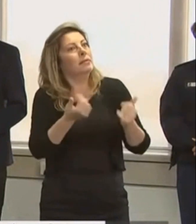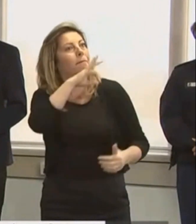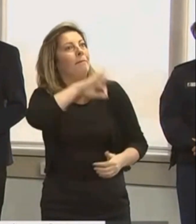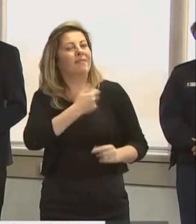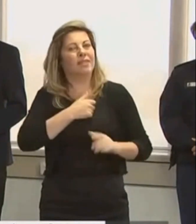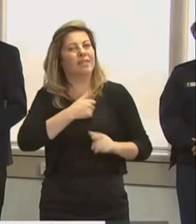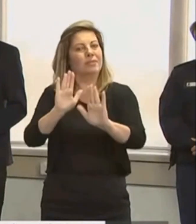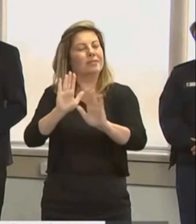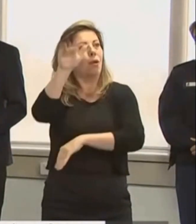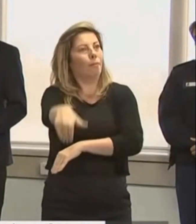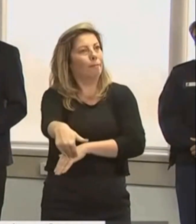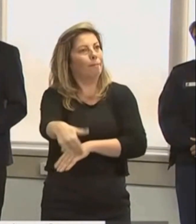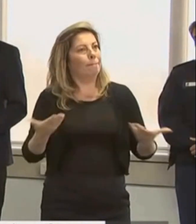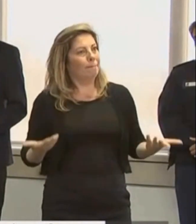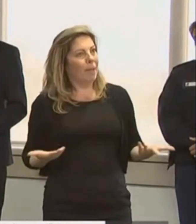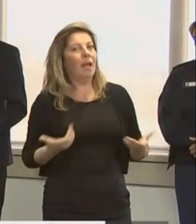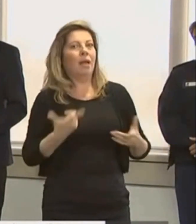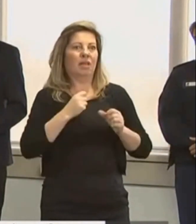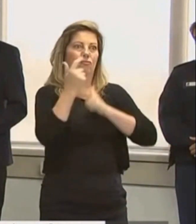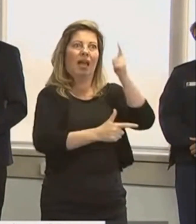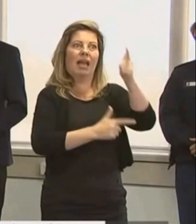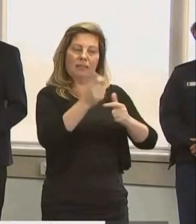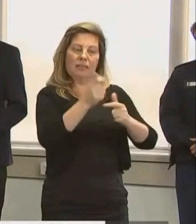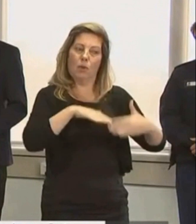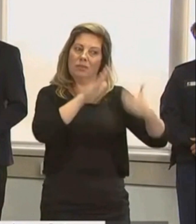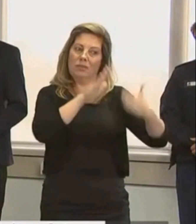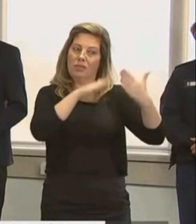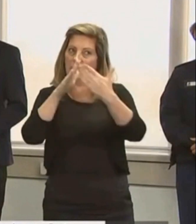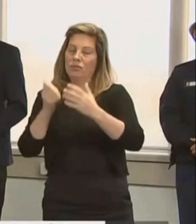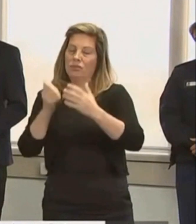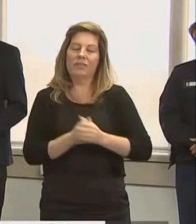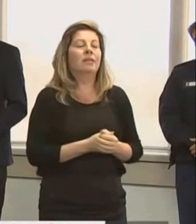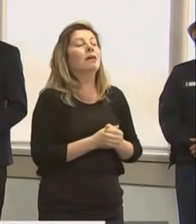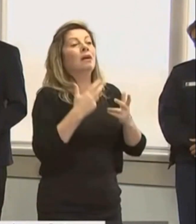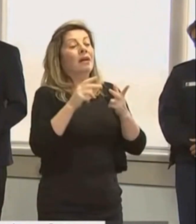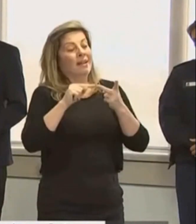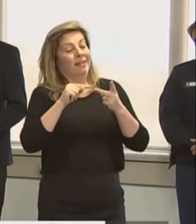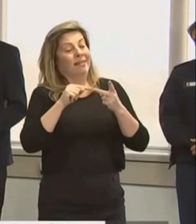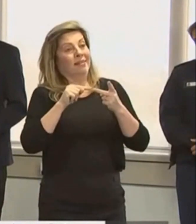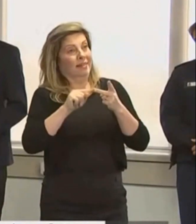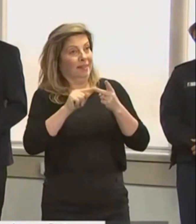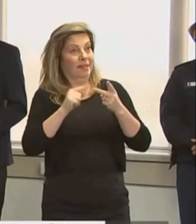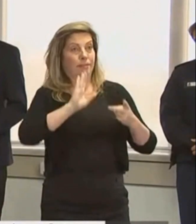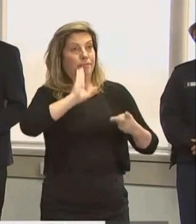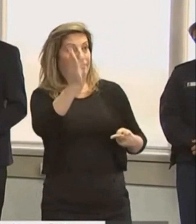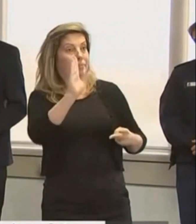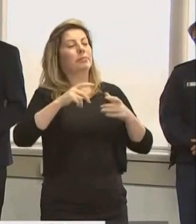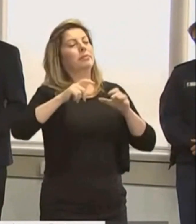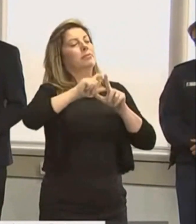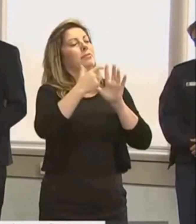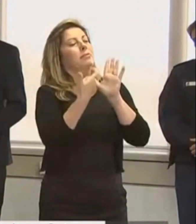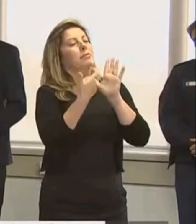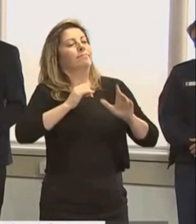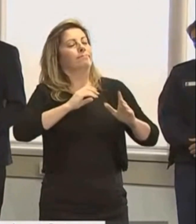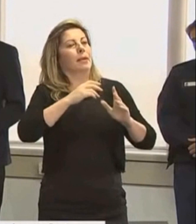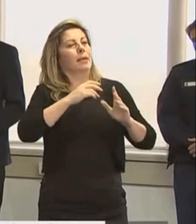facilitate employees to be working from home, that has some obvious benefits for the transport issues. I'm going to ask Dr. Selvey